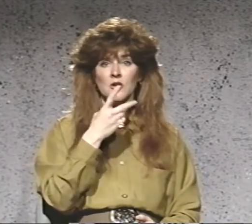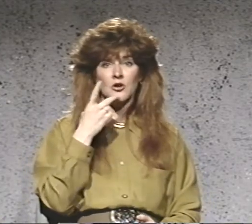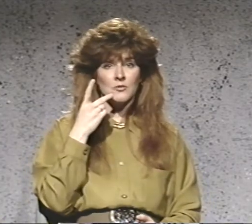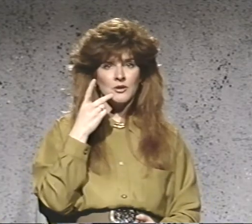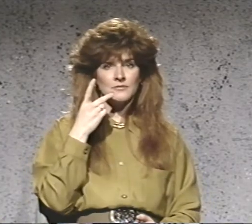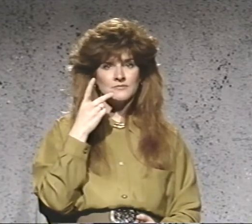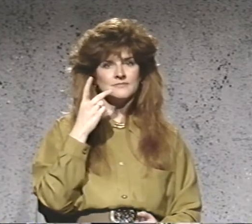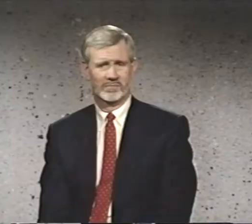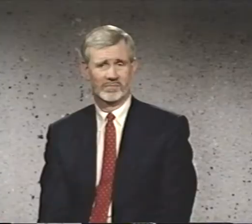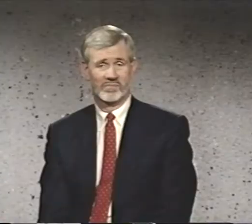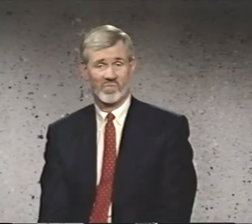verb.